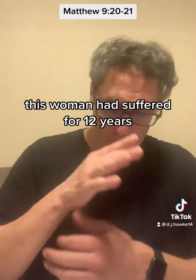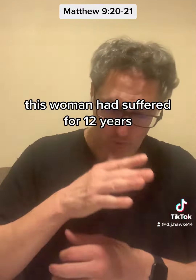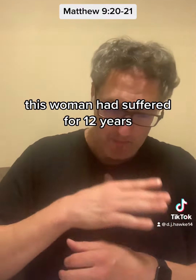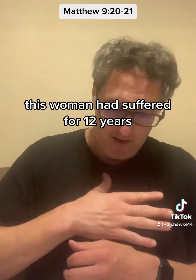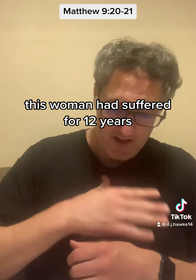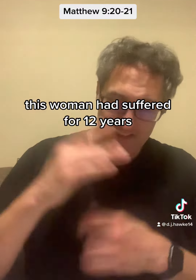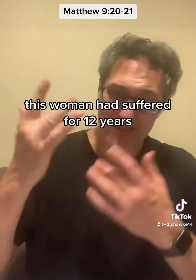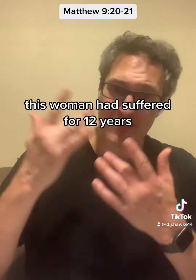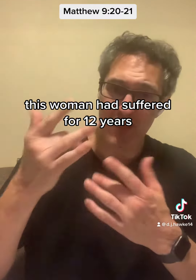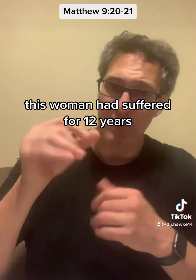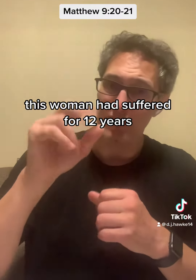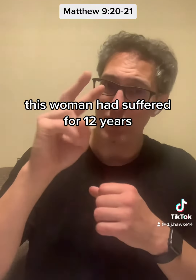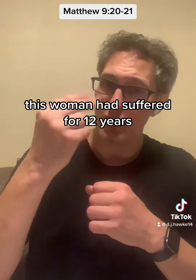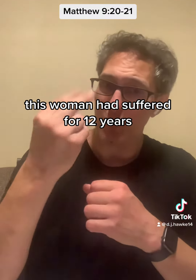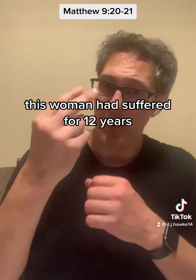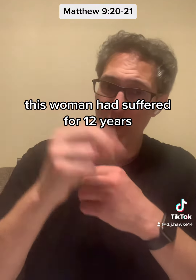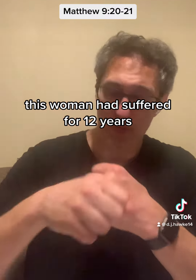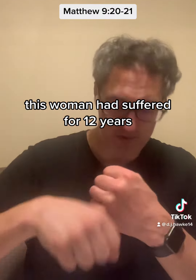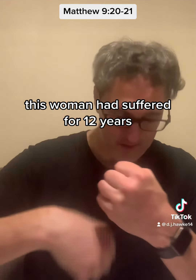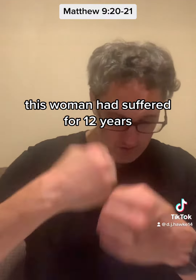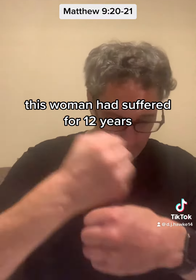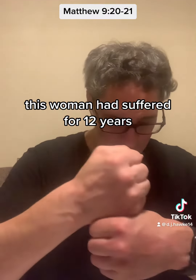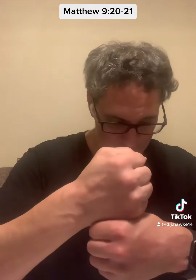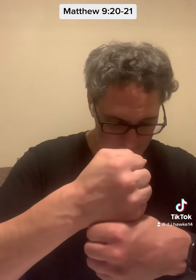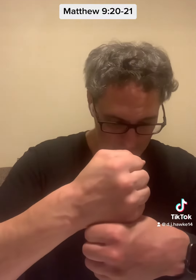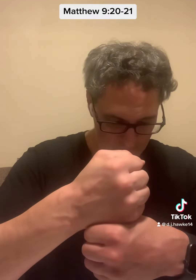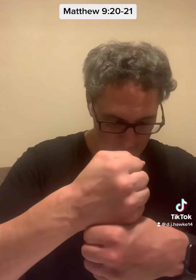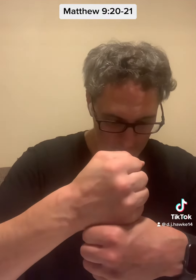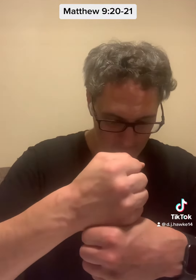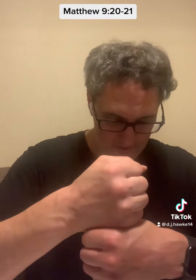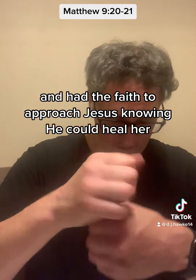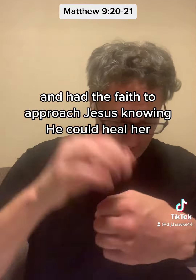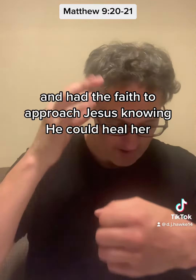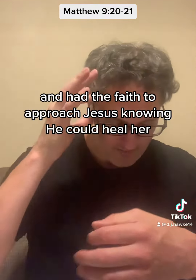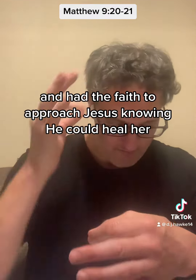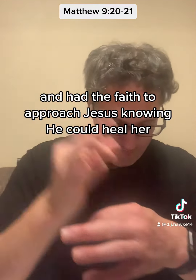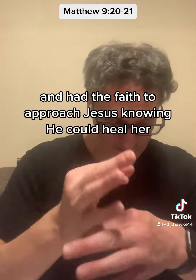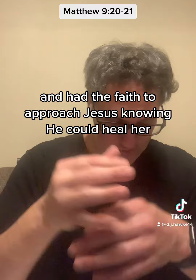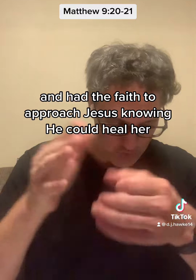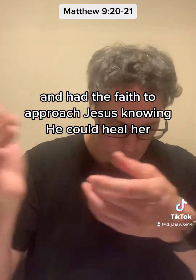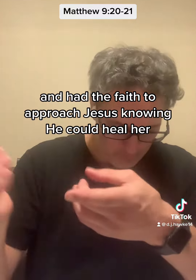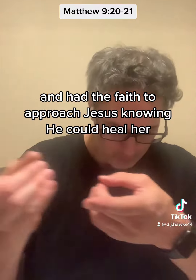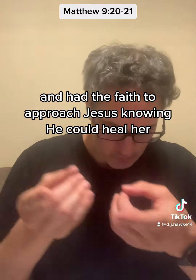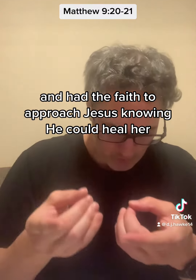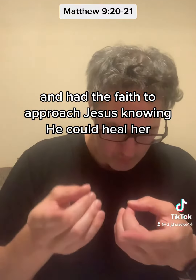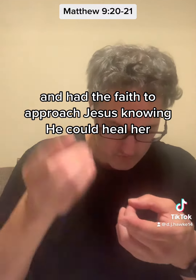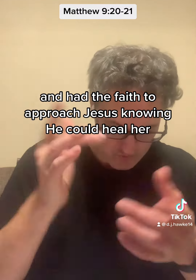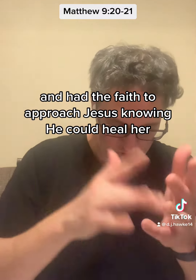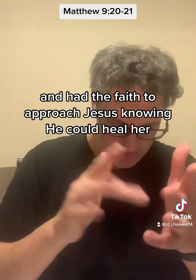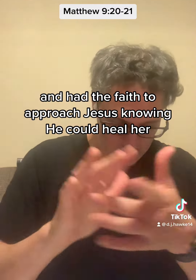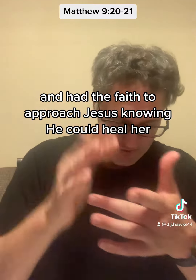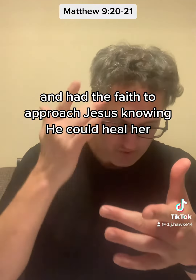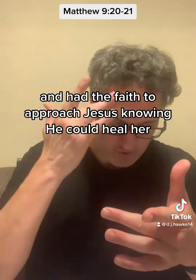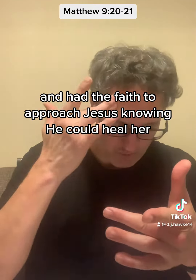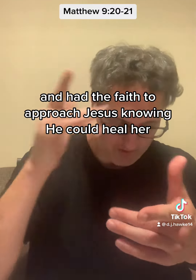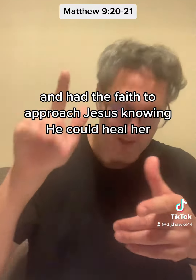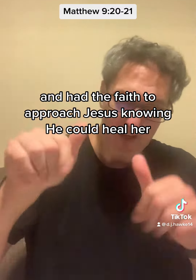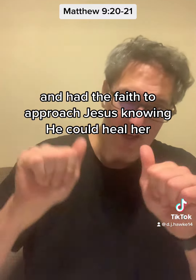woman had suffered for 12 years and had the faith to approach Jesus, knowing he